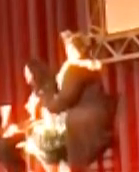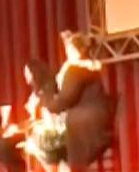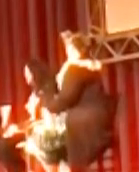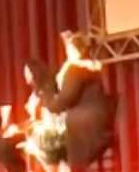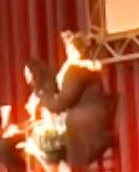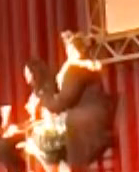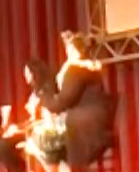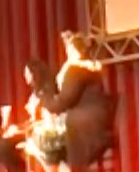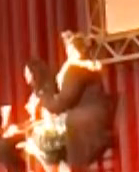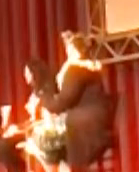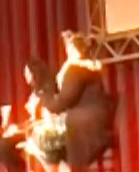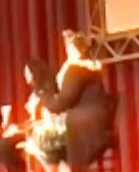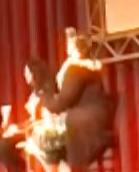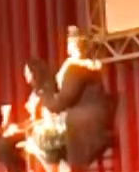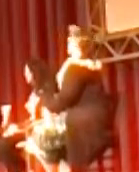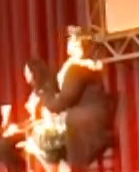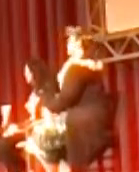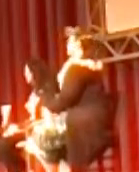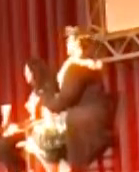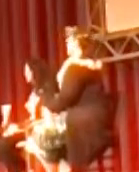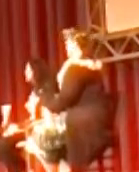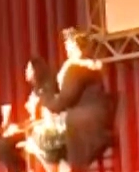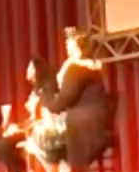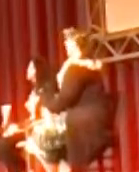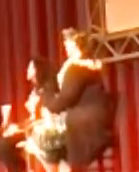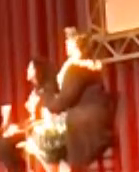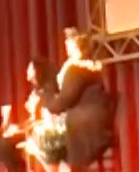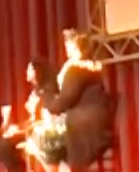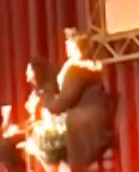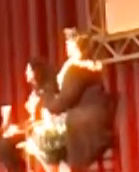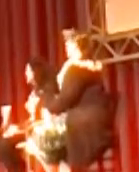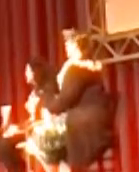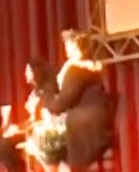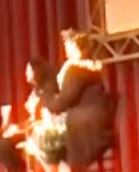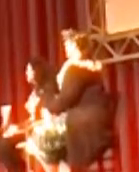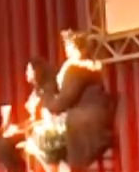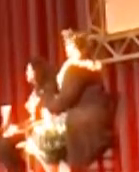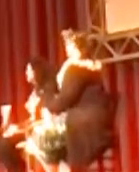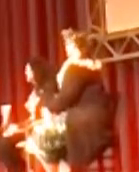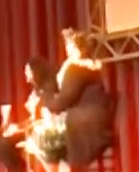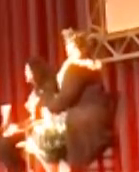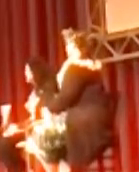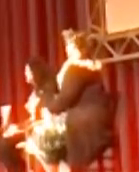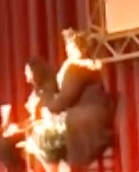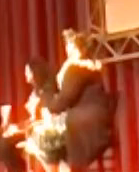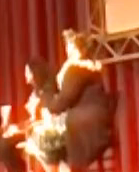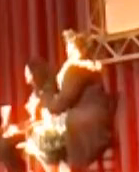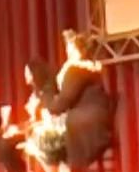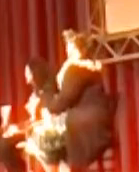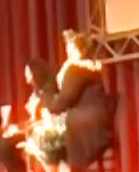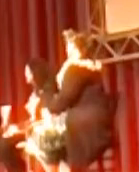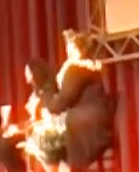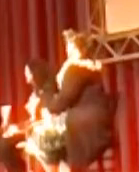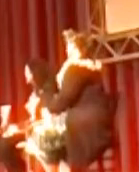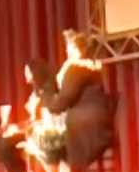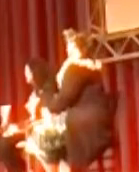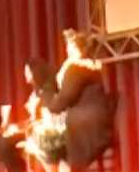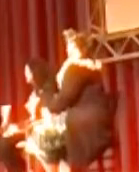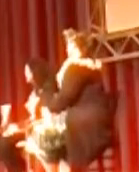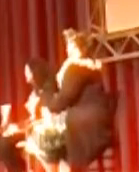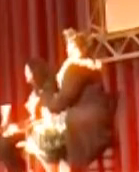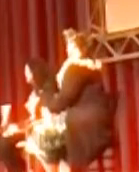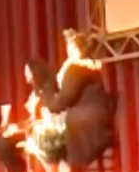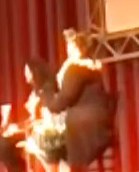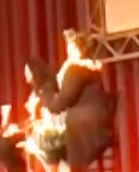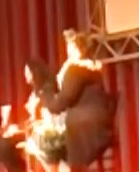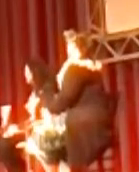funding, Matariti Urali, is amazing. She's incredible. So one of the things that we